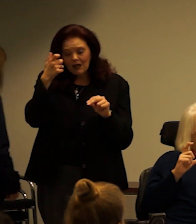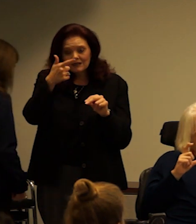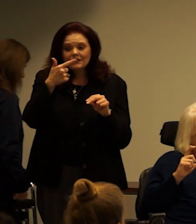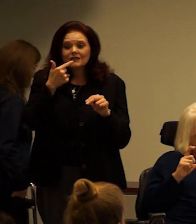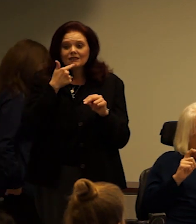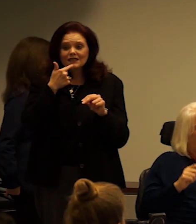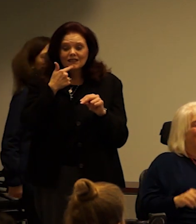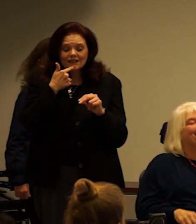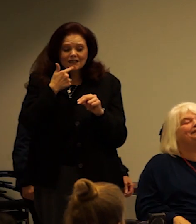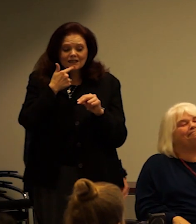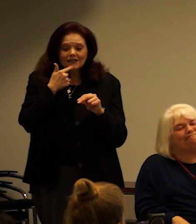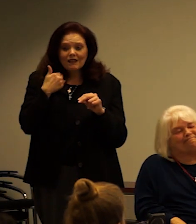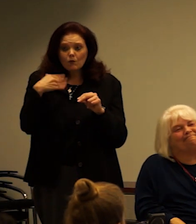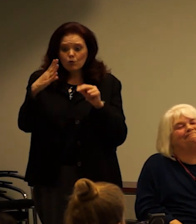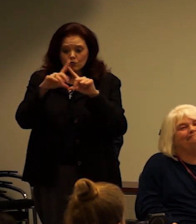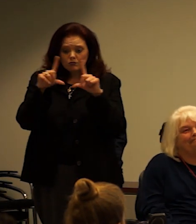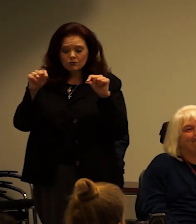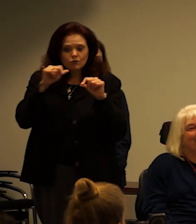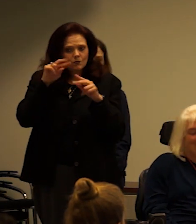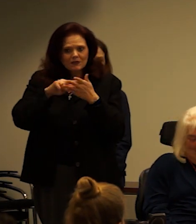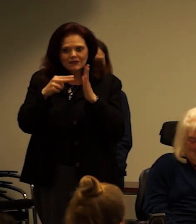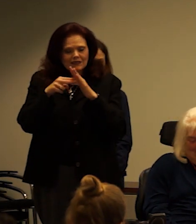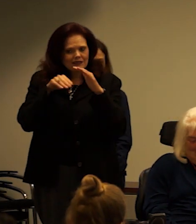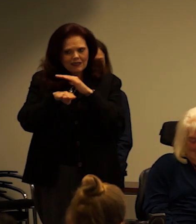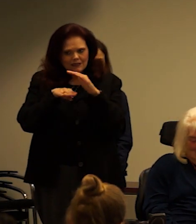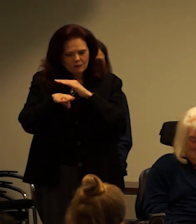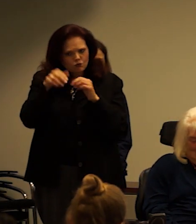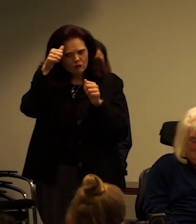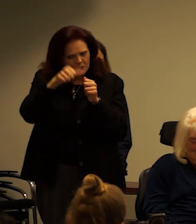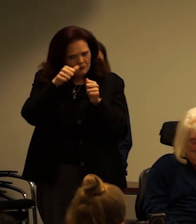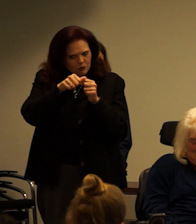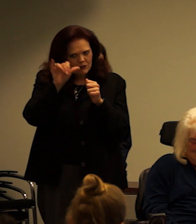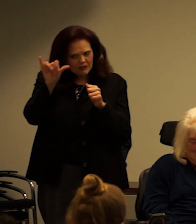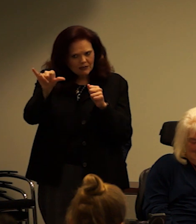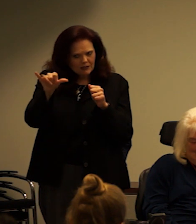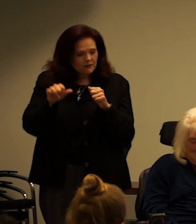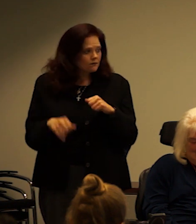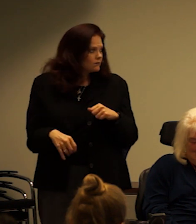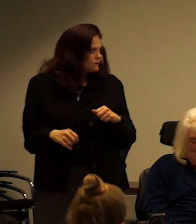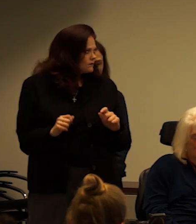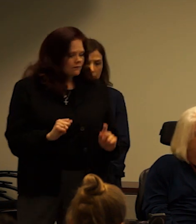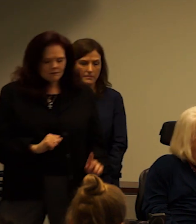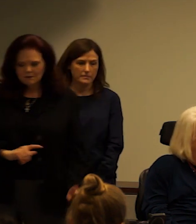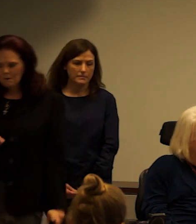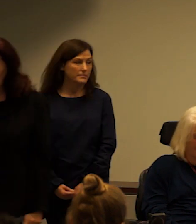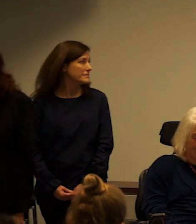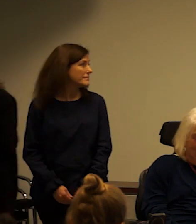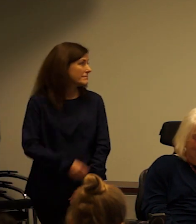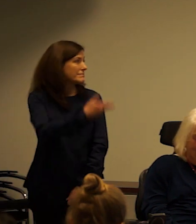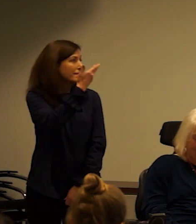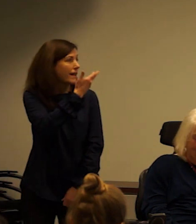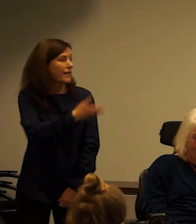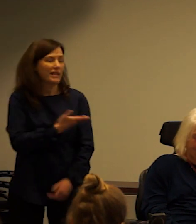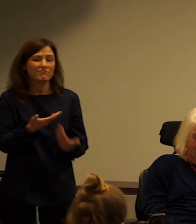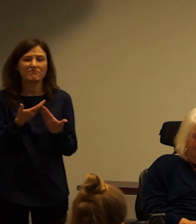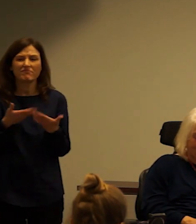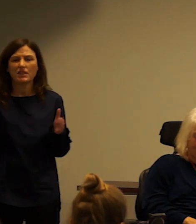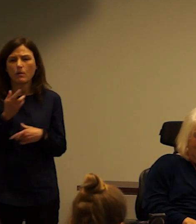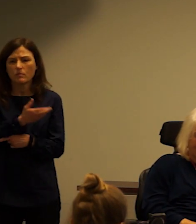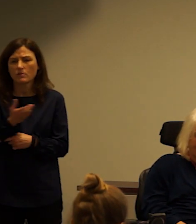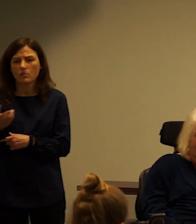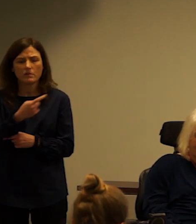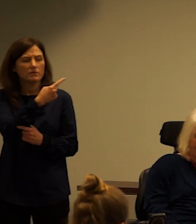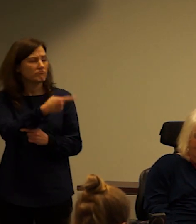in that wheelchair symbol, that's right. Keep that in mind, that's right. All right, this is a list of general